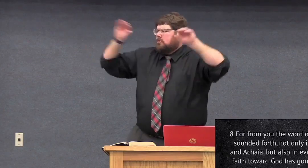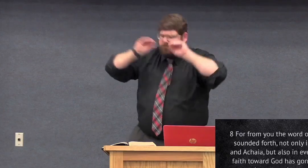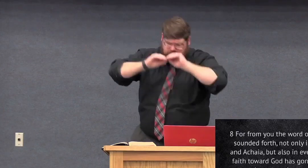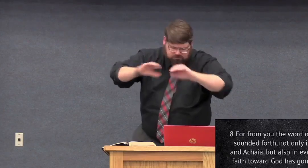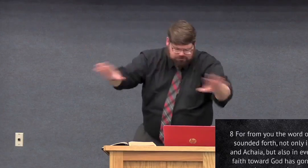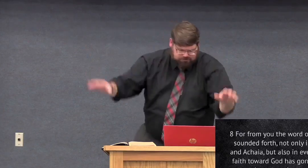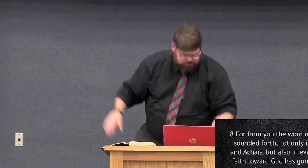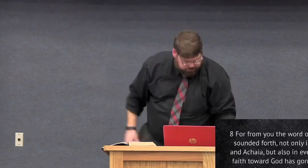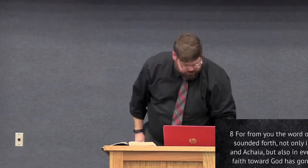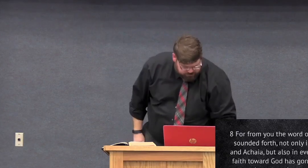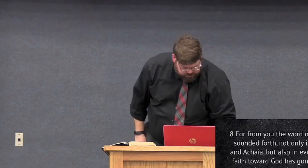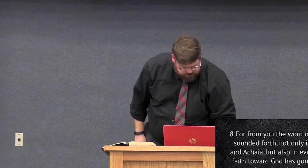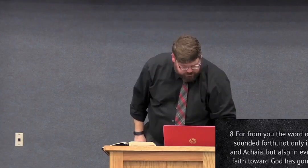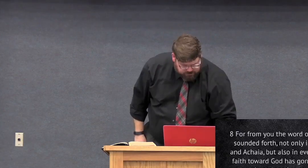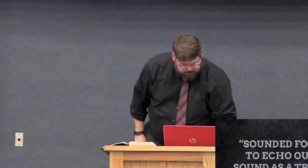Your faith toward God has gone out.